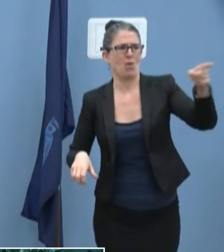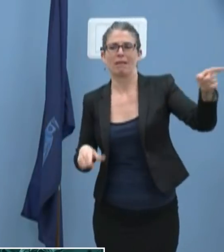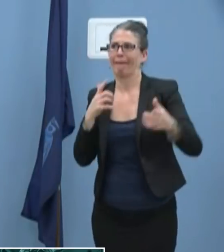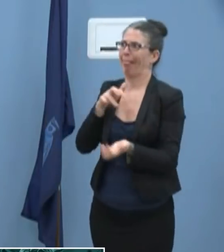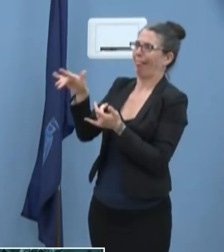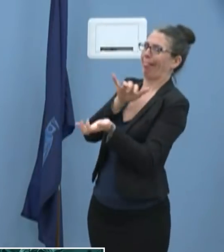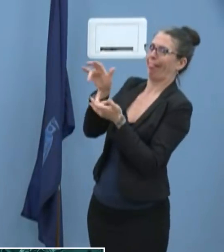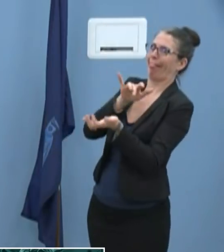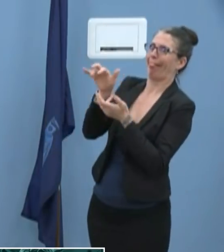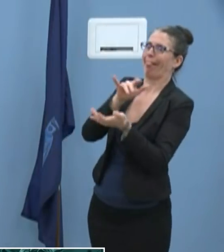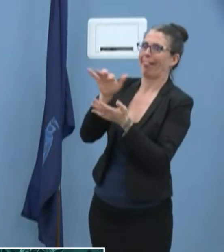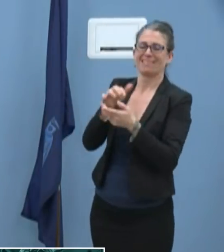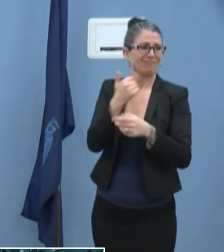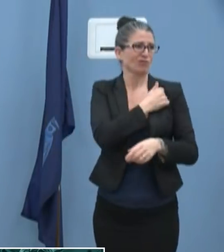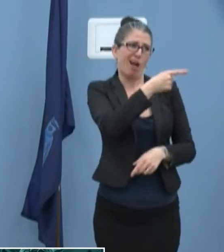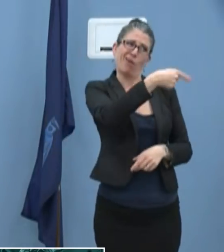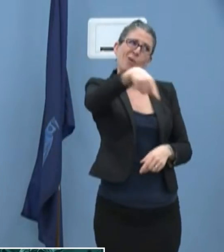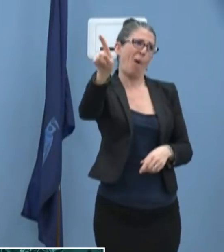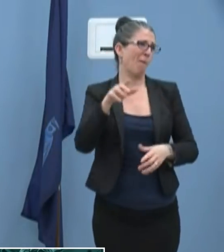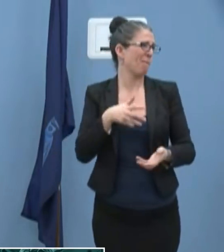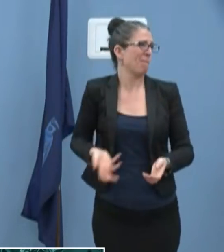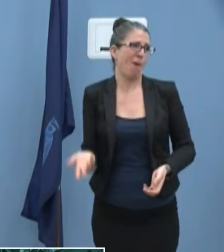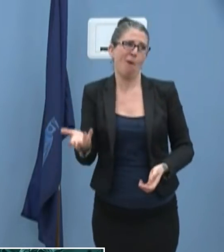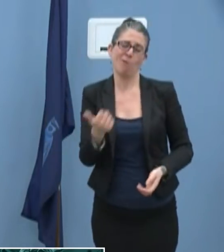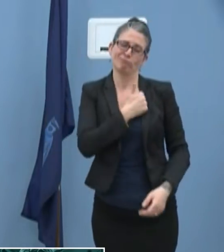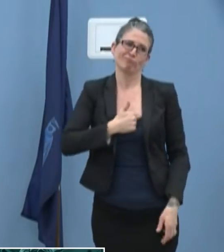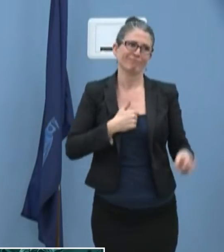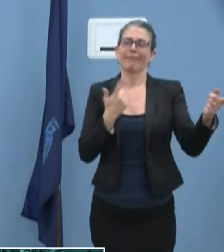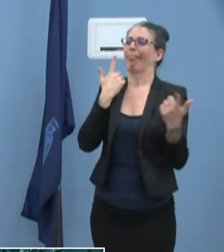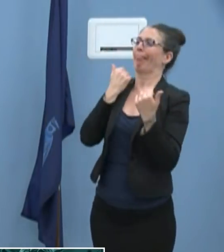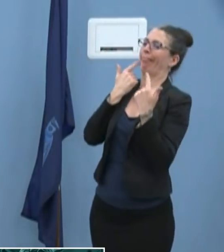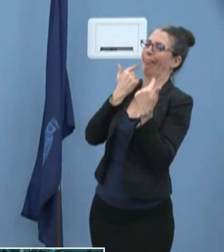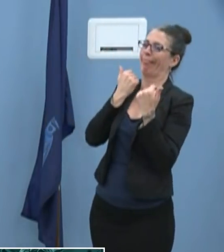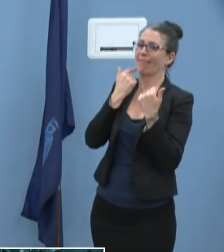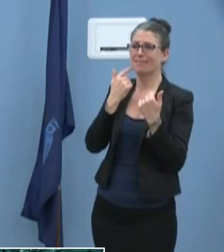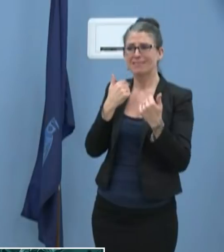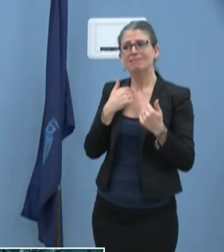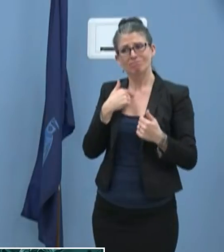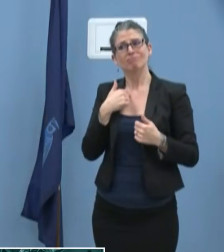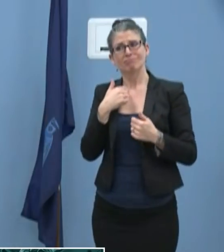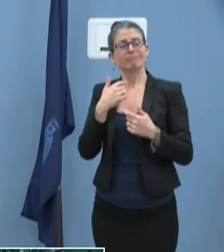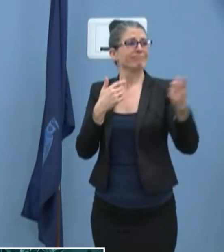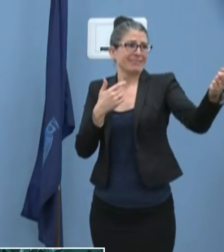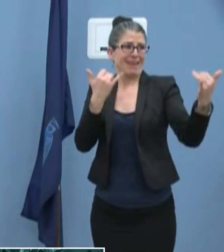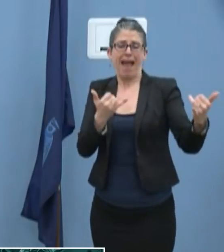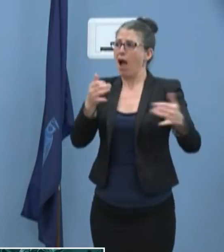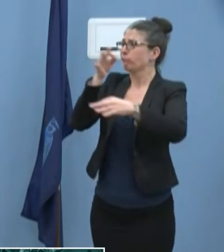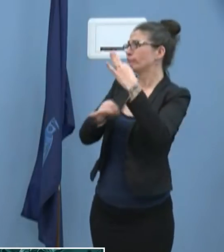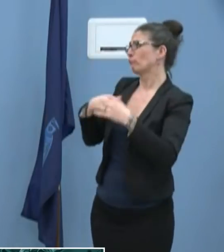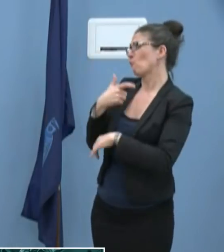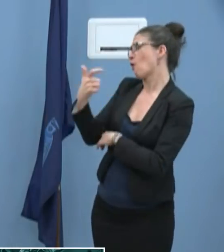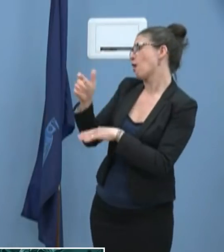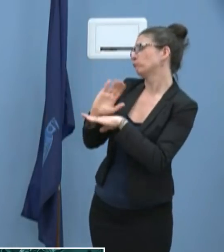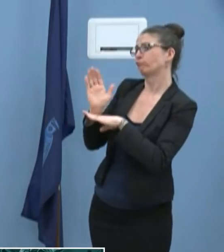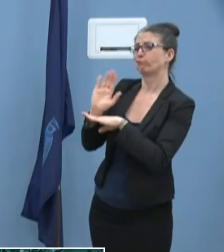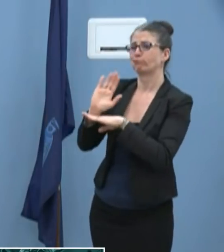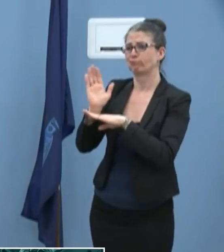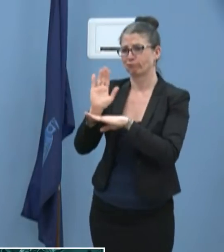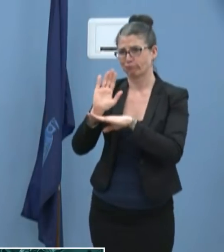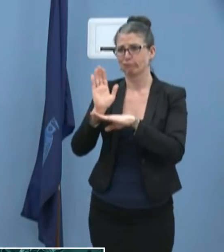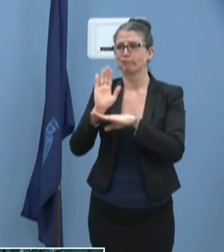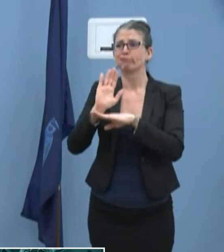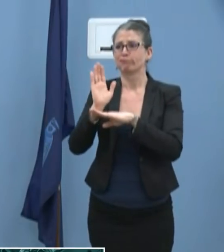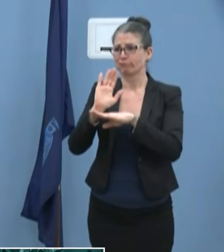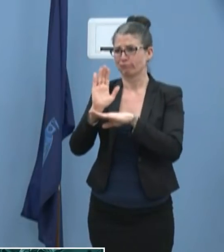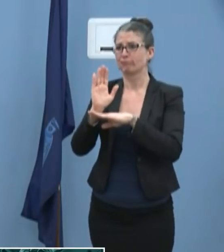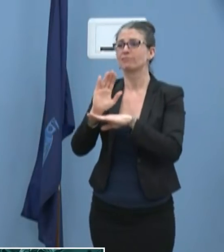I like to go out to eat now and then. You know, the things that we've all sort of taken for granted for many years, our lifestyles are changing for